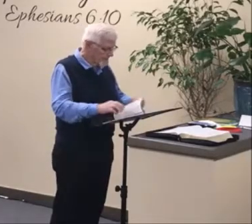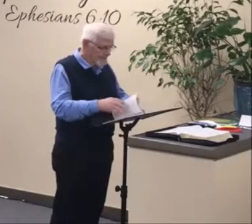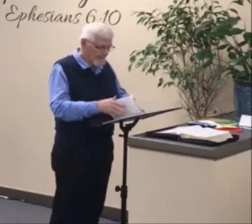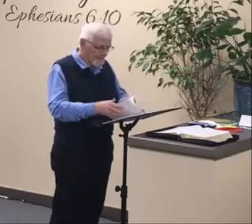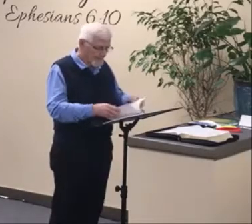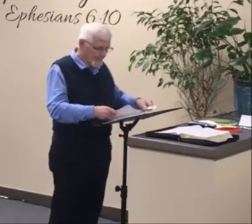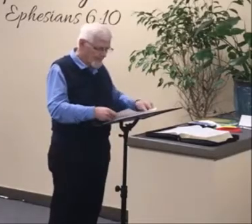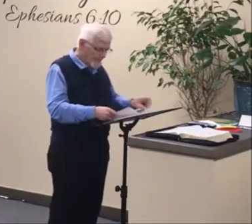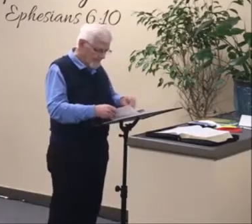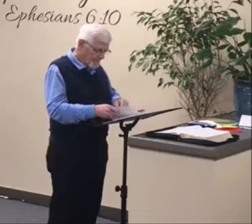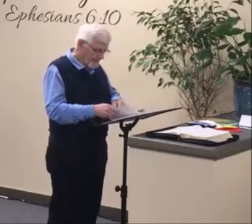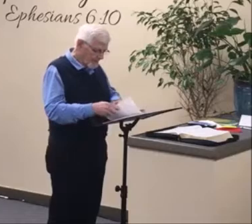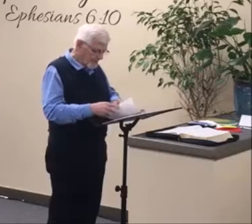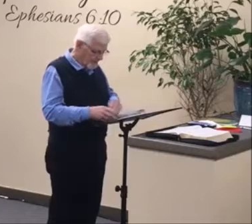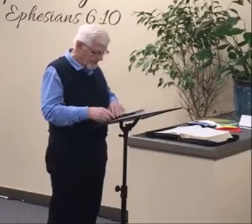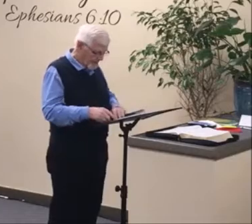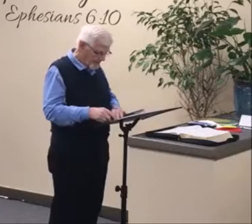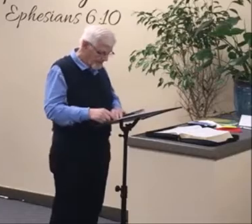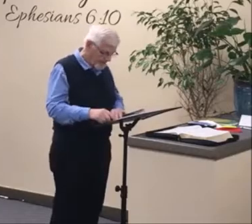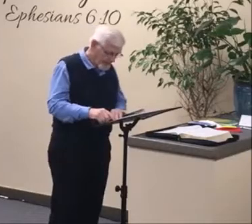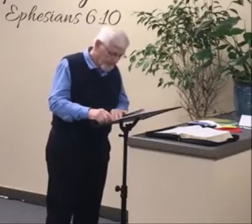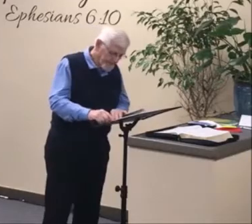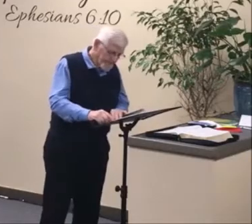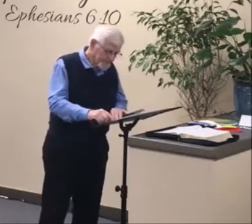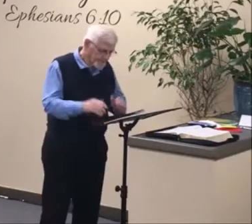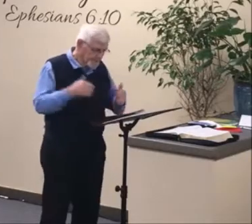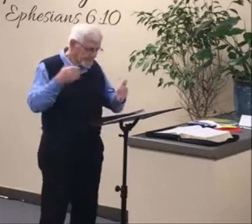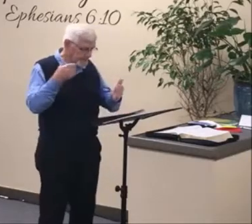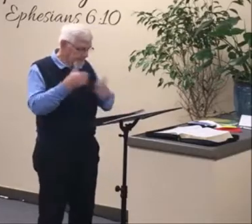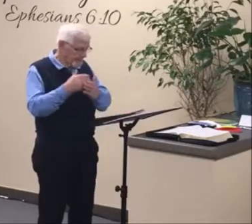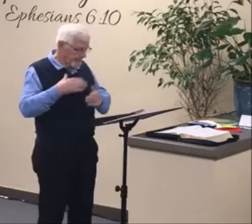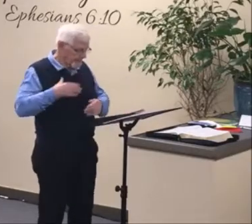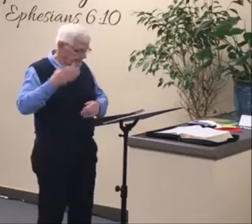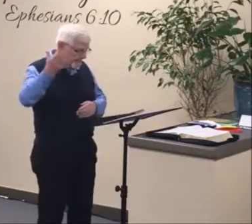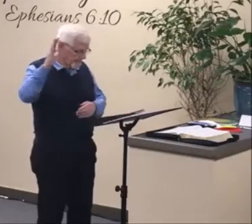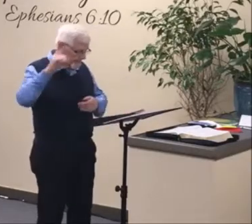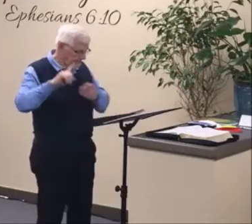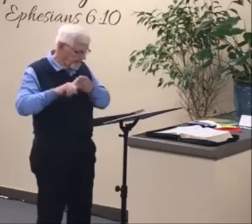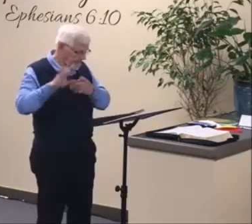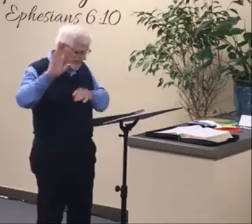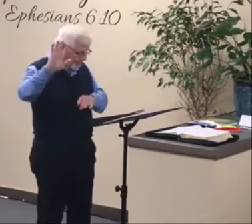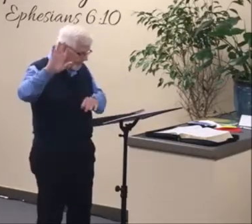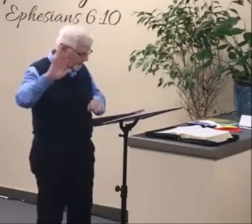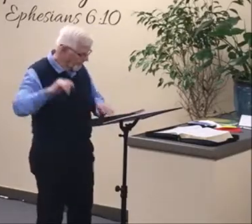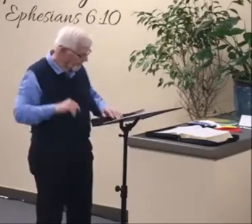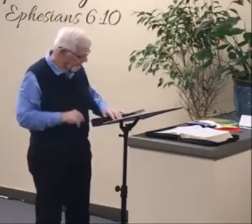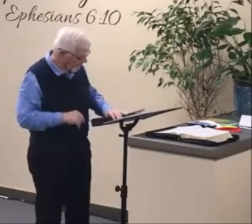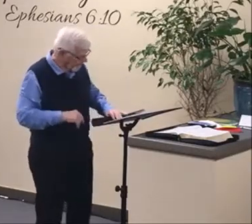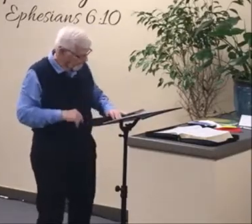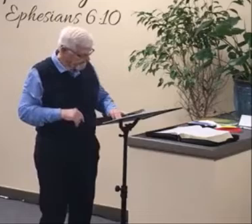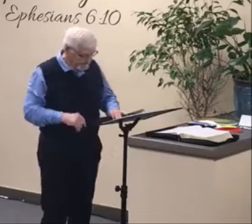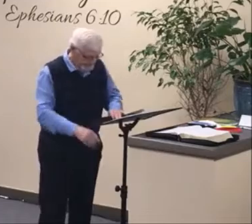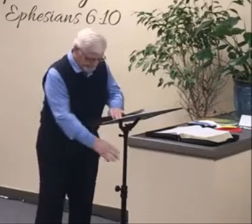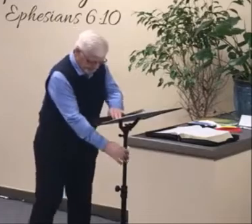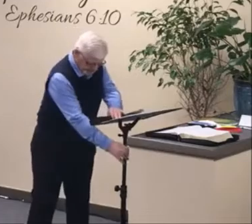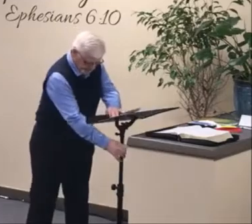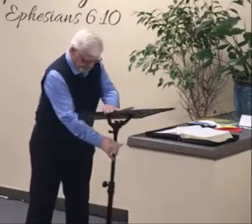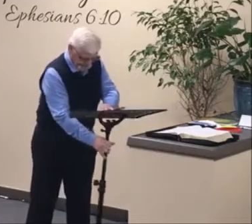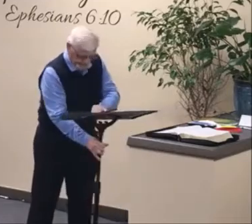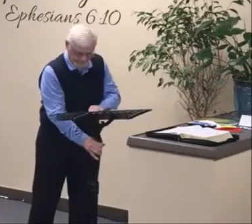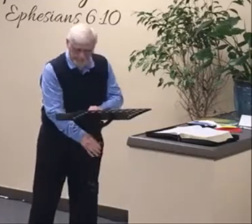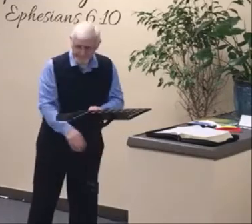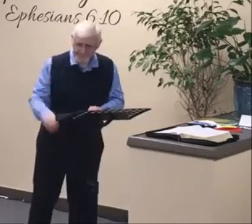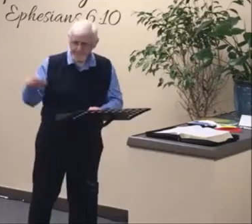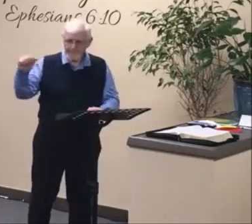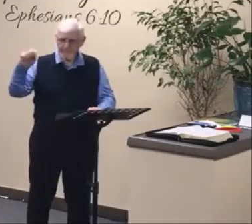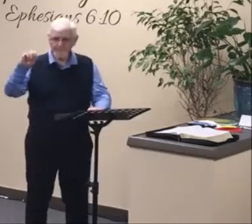quite a few announcements today, but looking forward to a meeting coming up. I'll just give one announcement before we get started. Adrian Dominguez, if you haven't heard